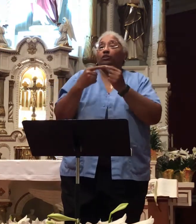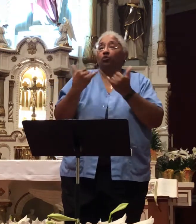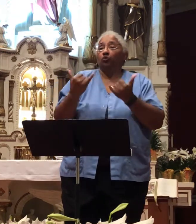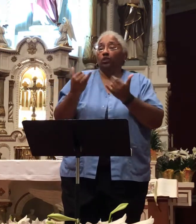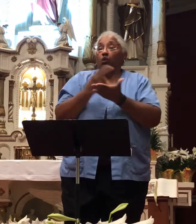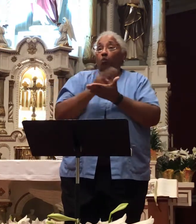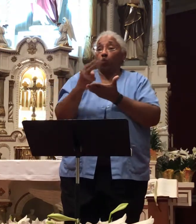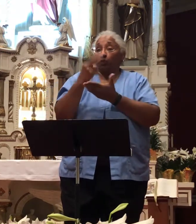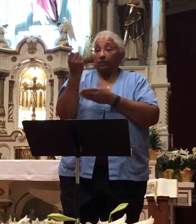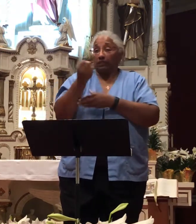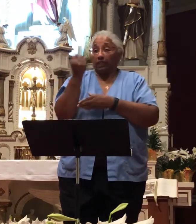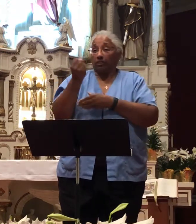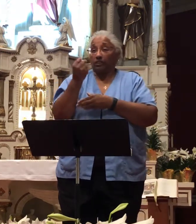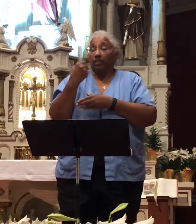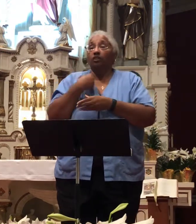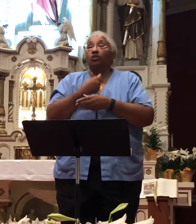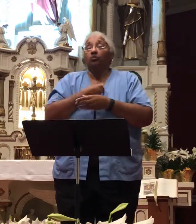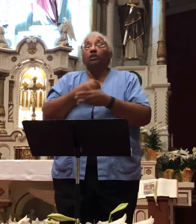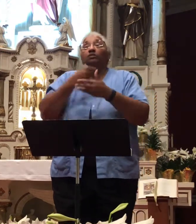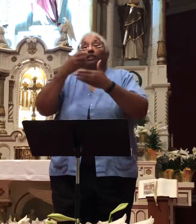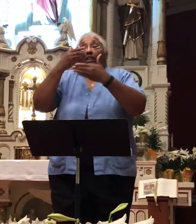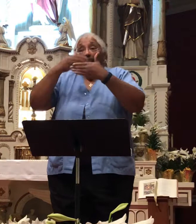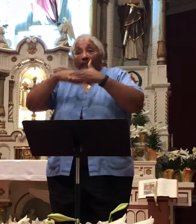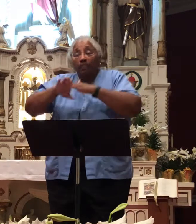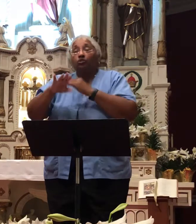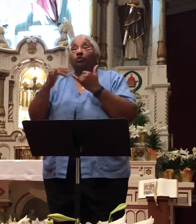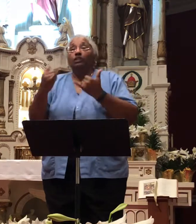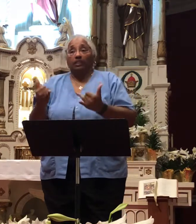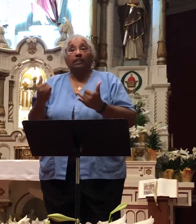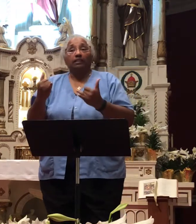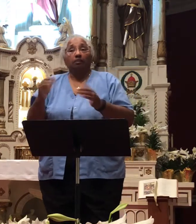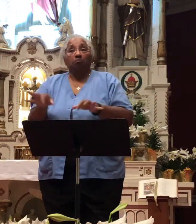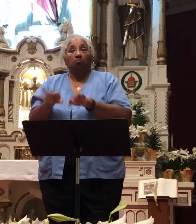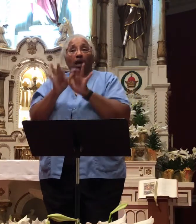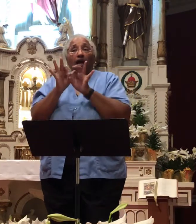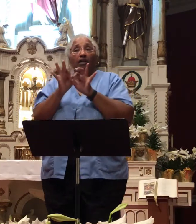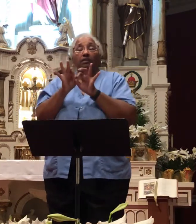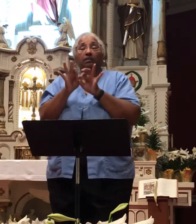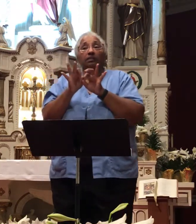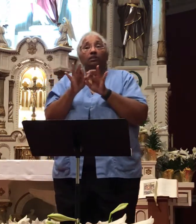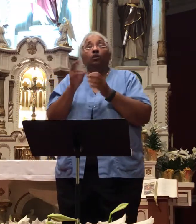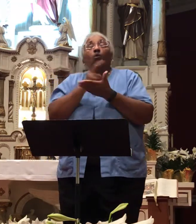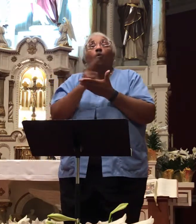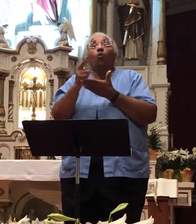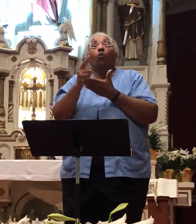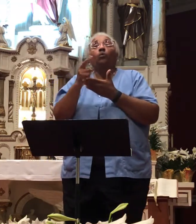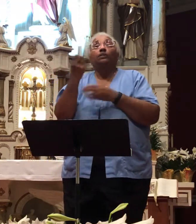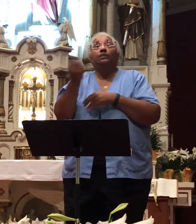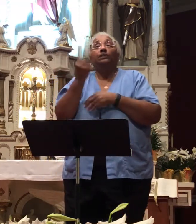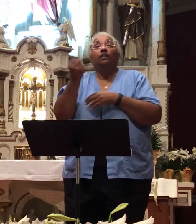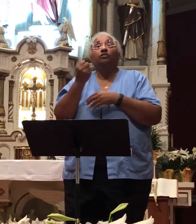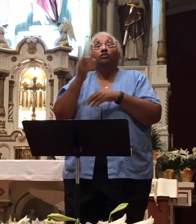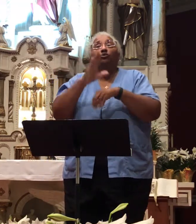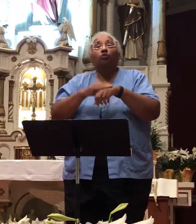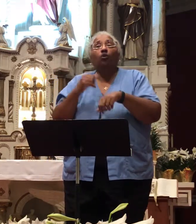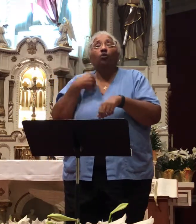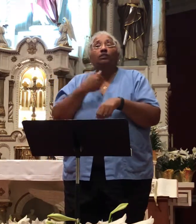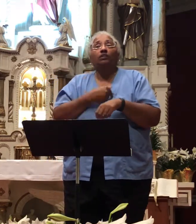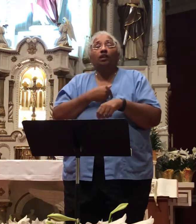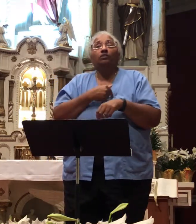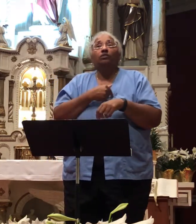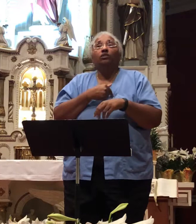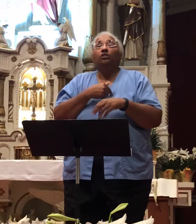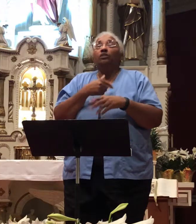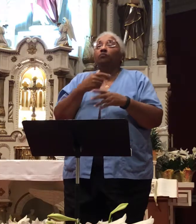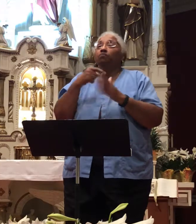Saturday, as we have entered into this vigil. It's a day that calls us to deep reflection, to wait, to be able